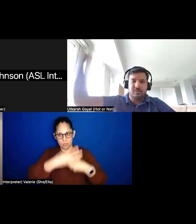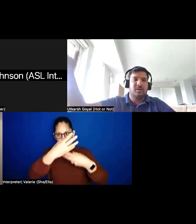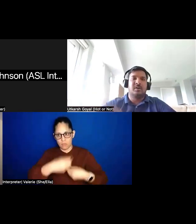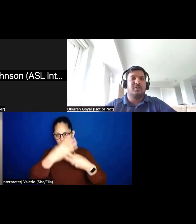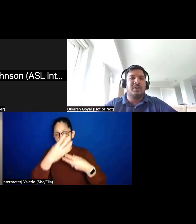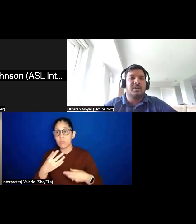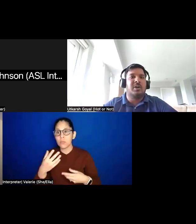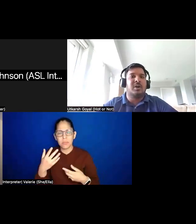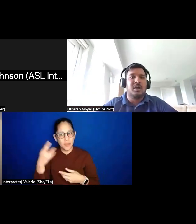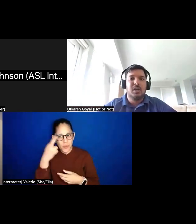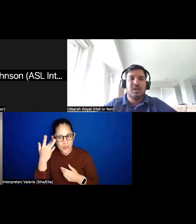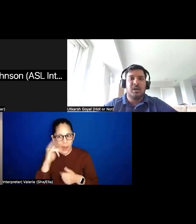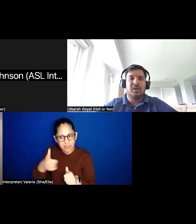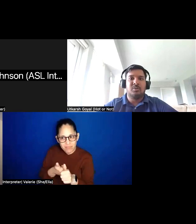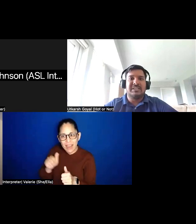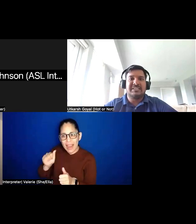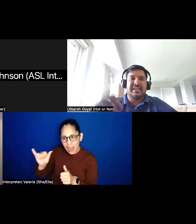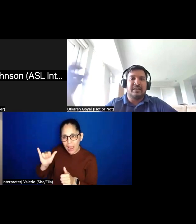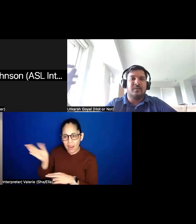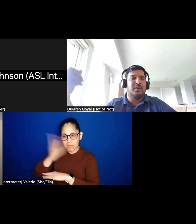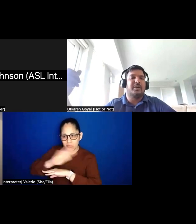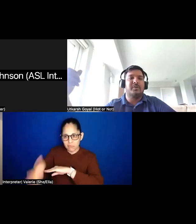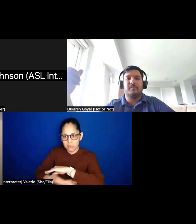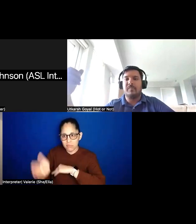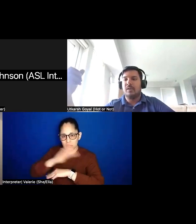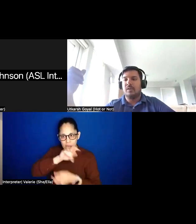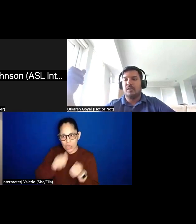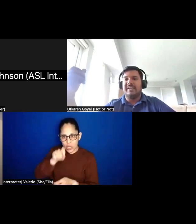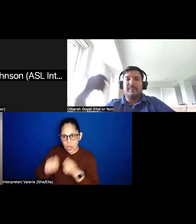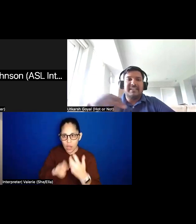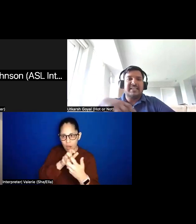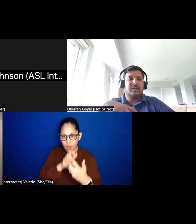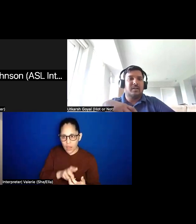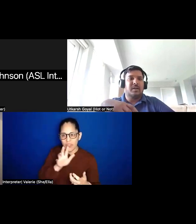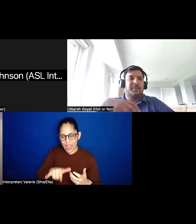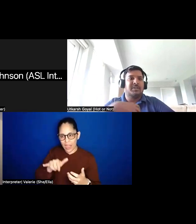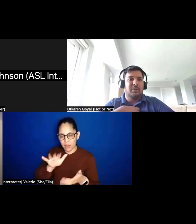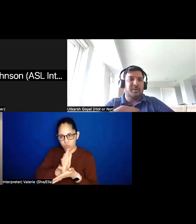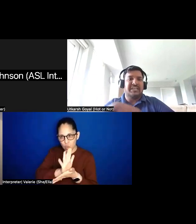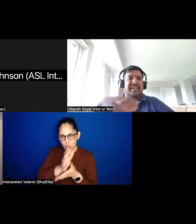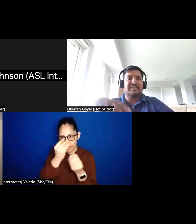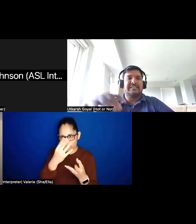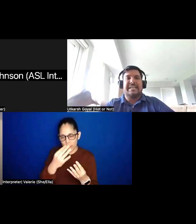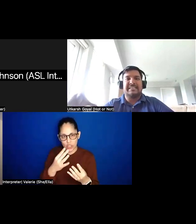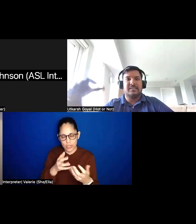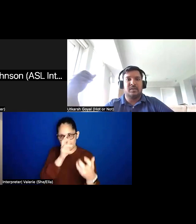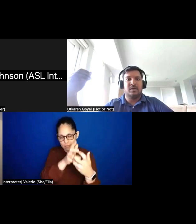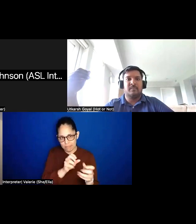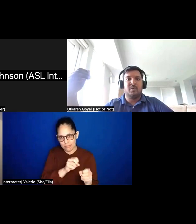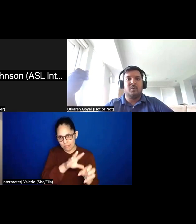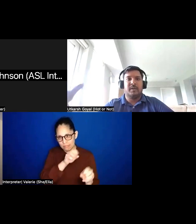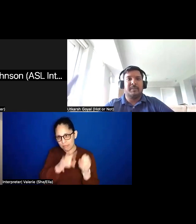working, you know, round the clock to suggest that kind of content to you. The advantage that a new project like us